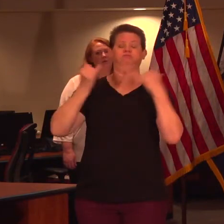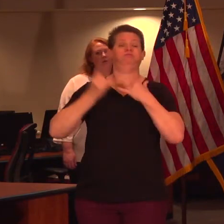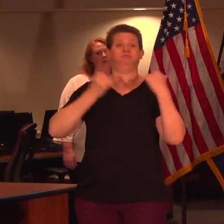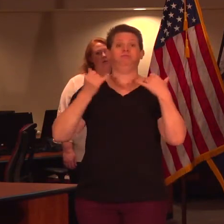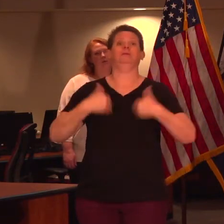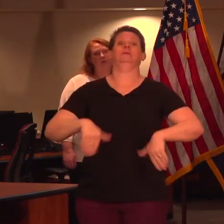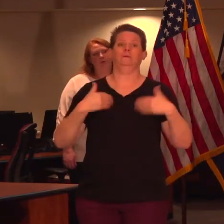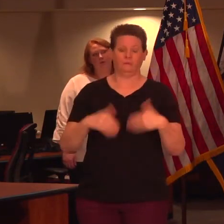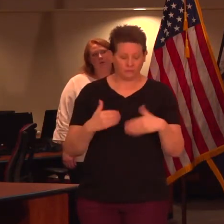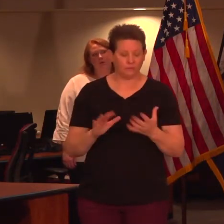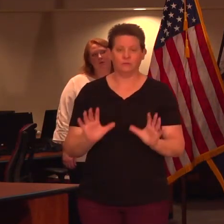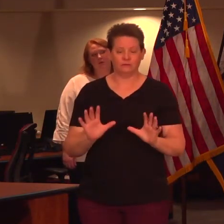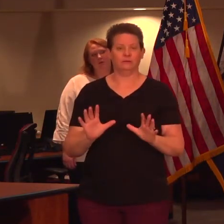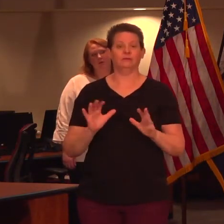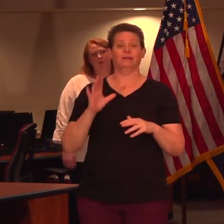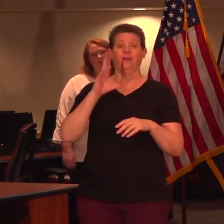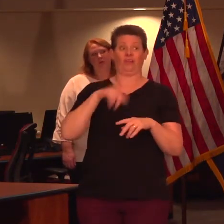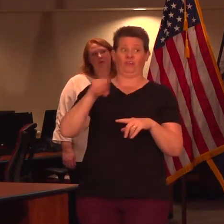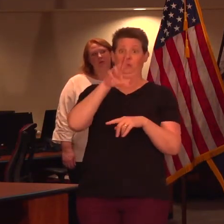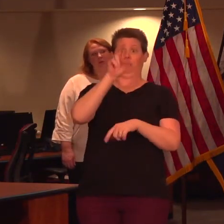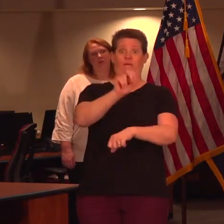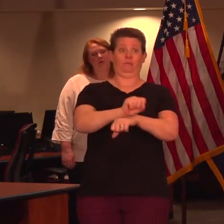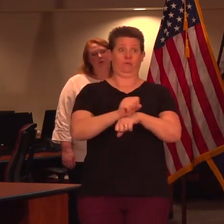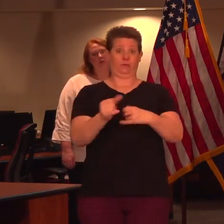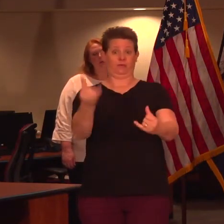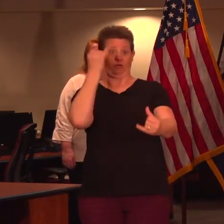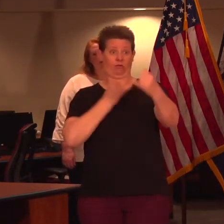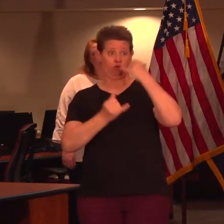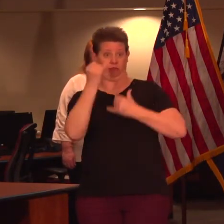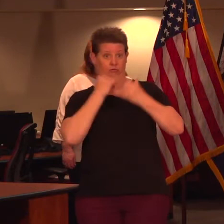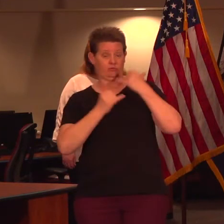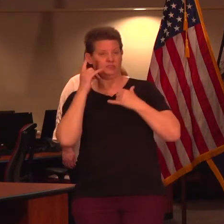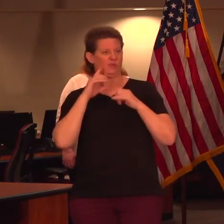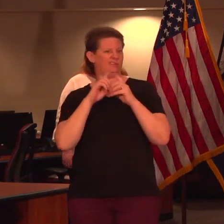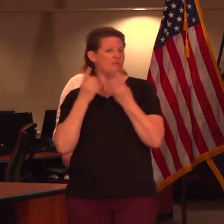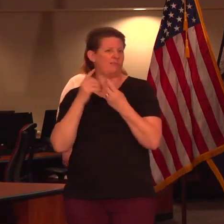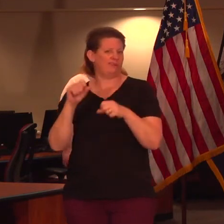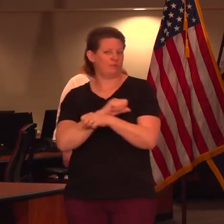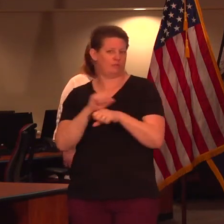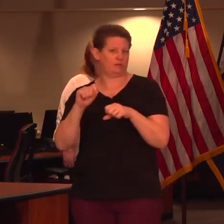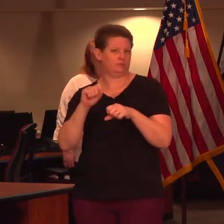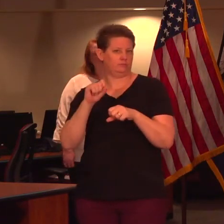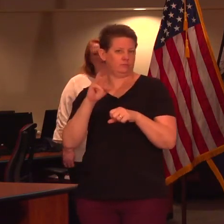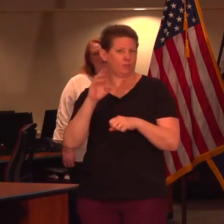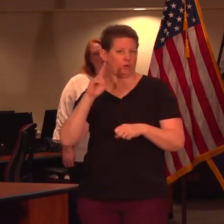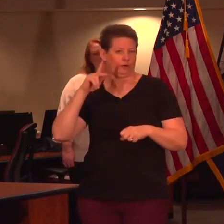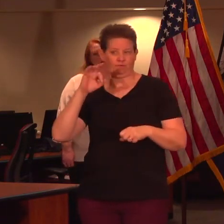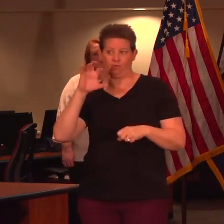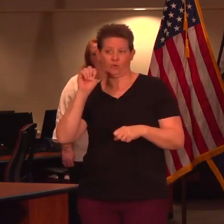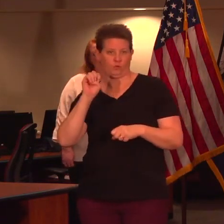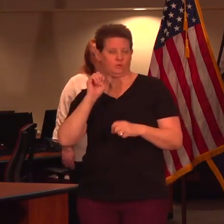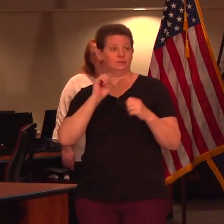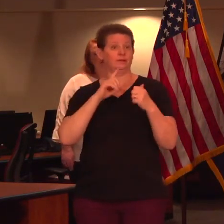time. And all of these unemployment calls that are coming in to the Department of Employment and Workforce must be